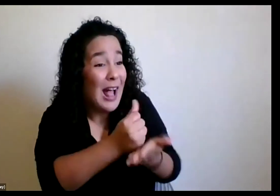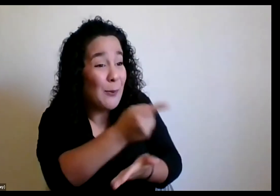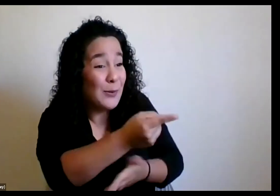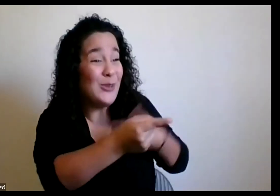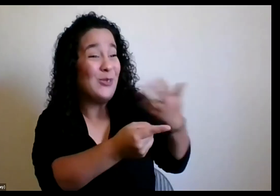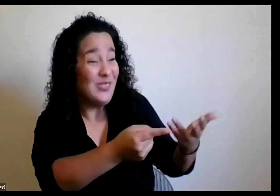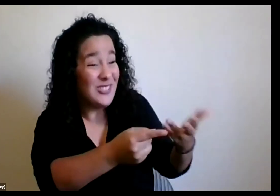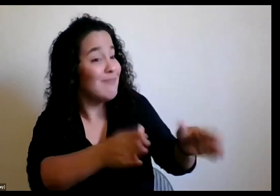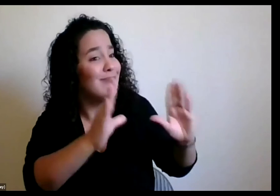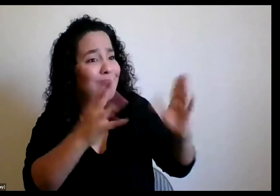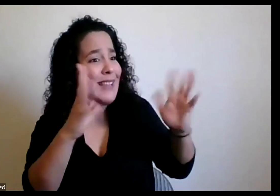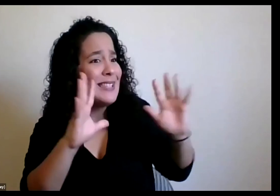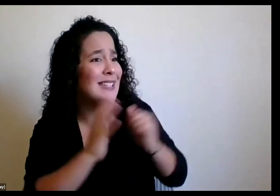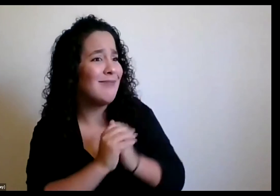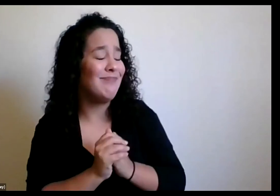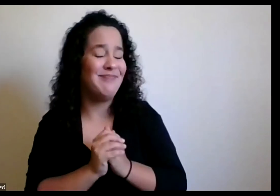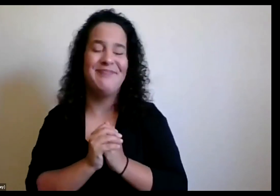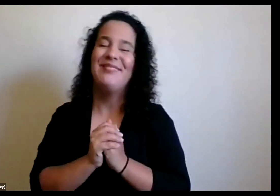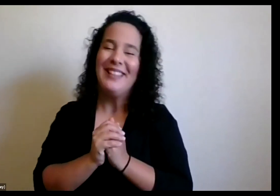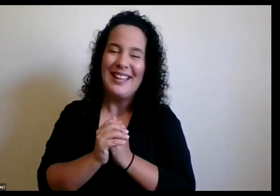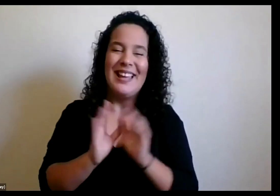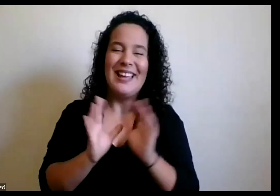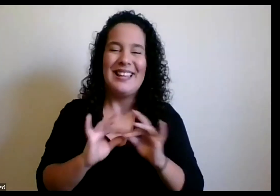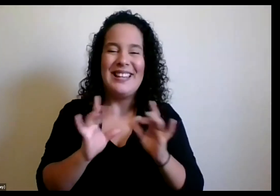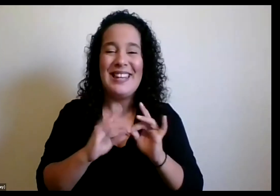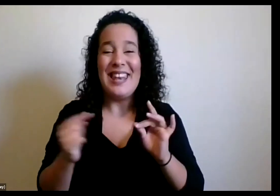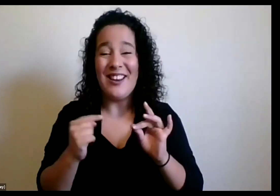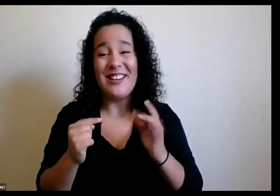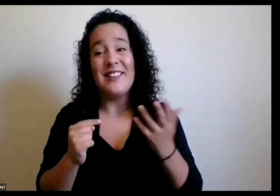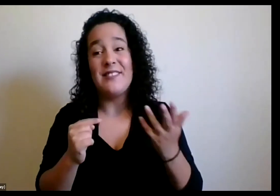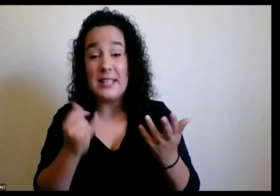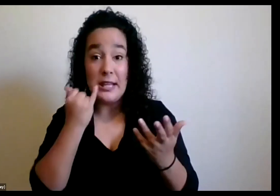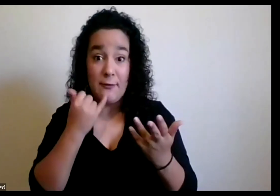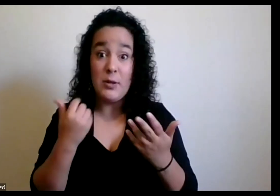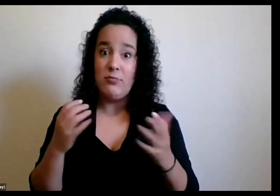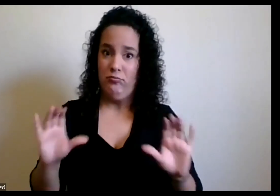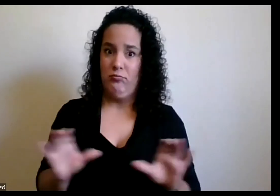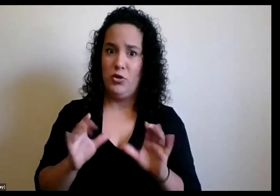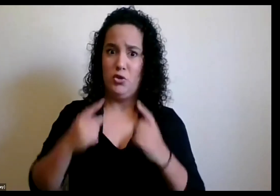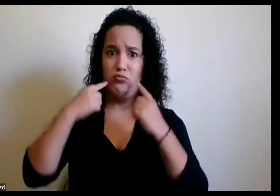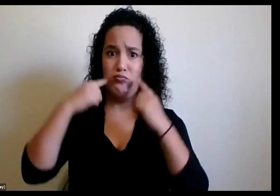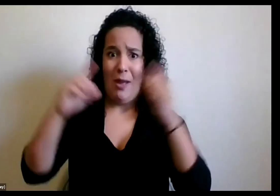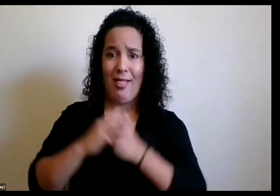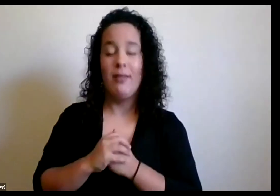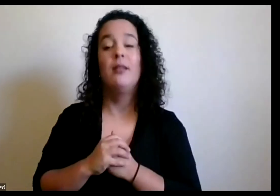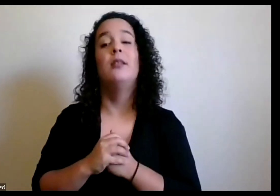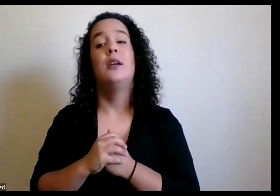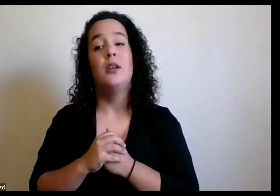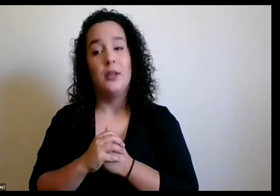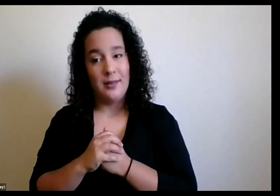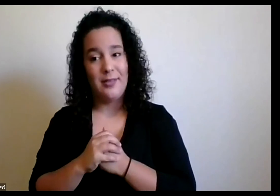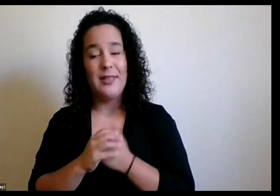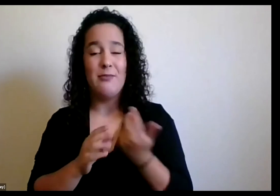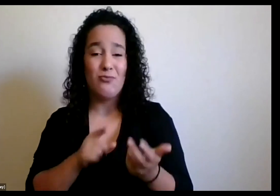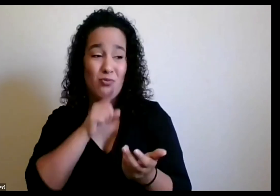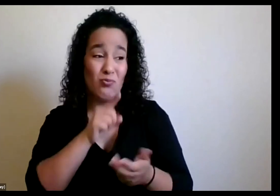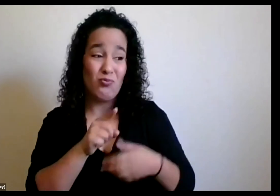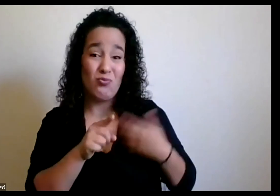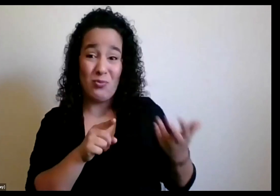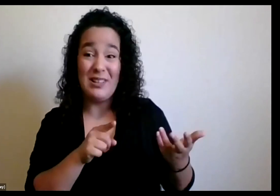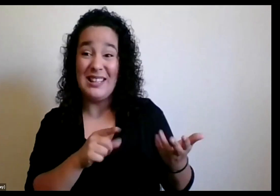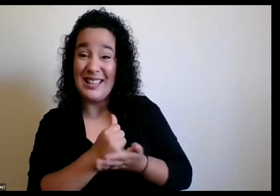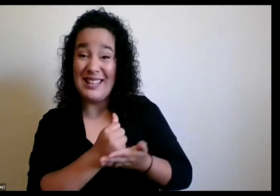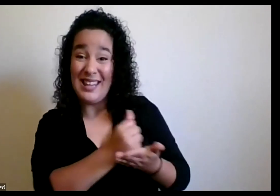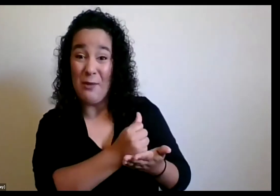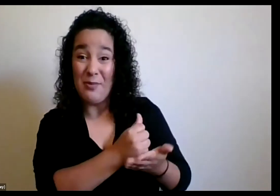so, you know, narratives are, if we do this well, narratives are some of the things that can help us tell the stories that help them see their stake in our